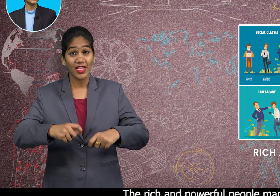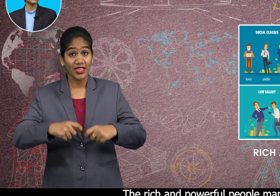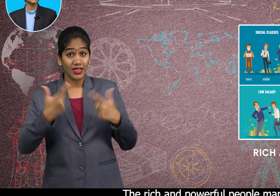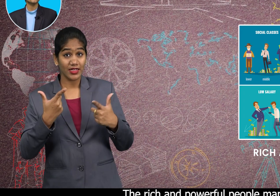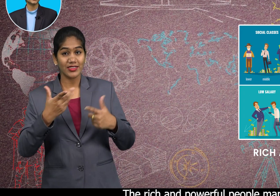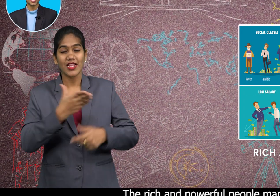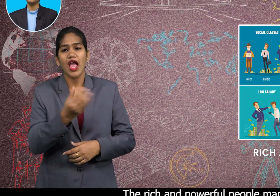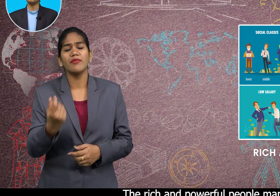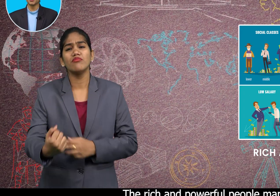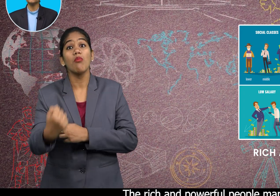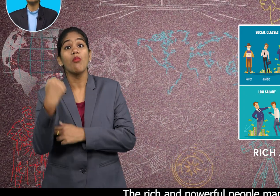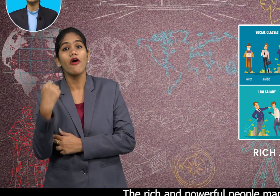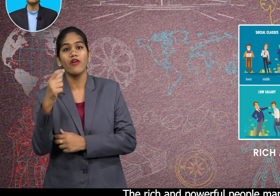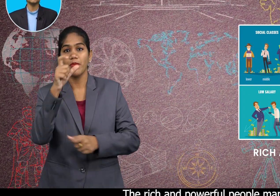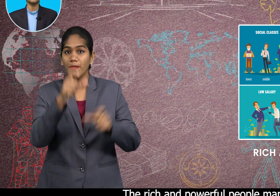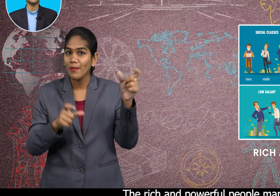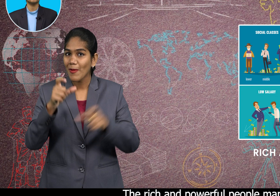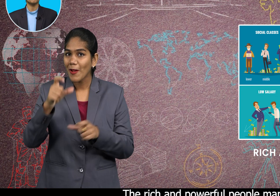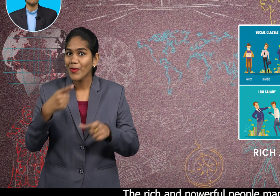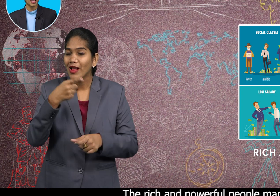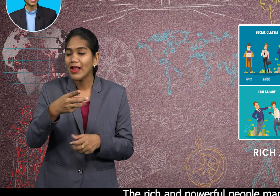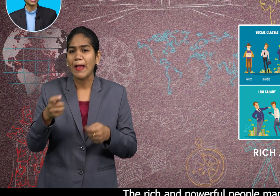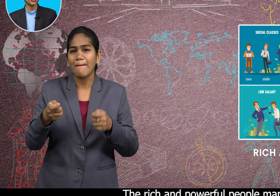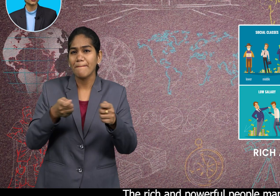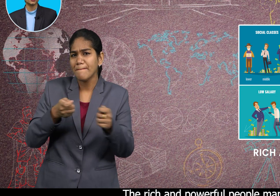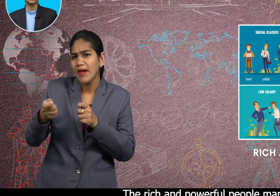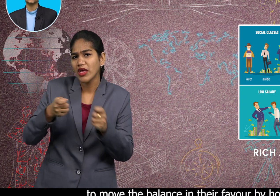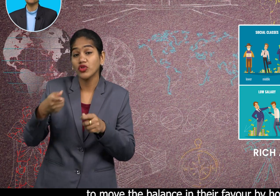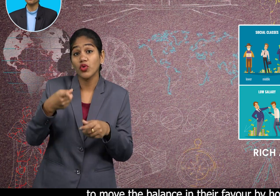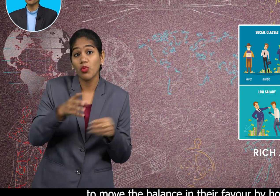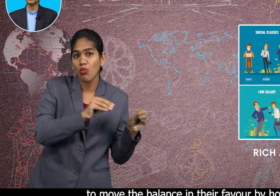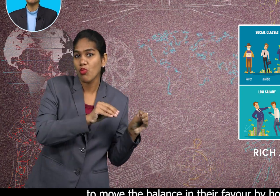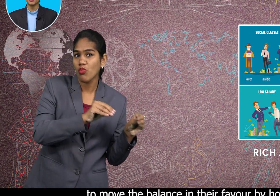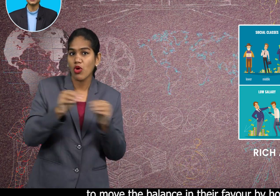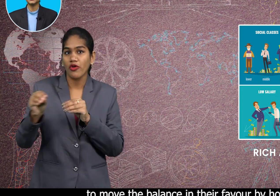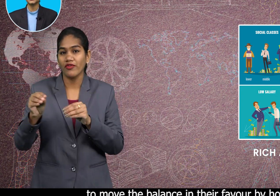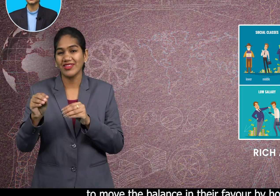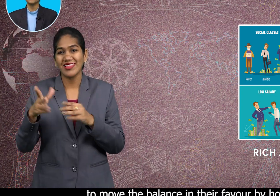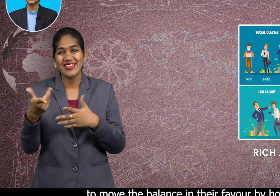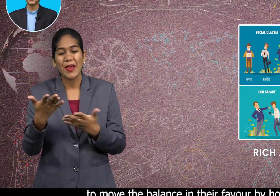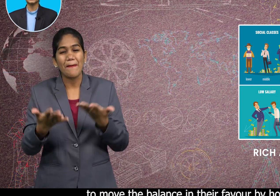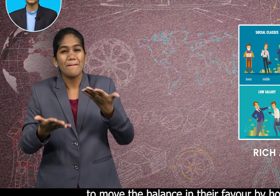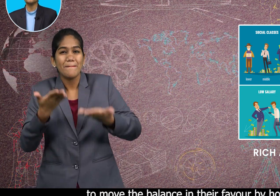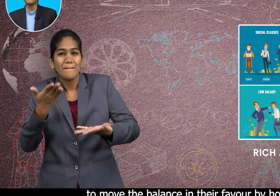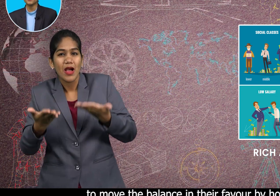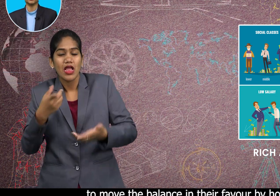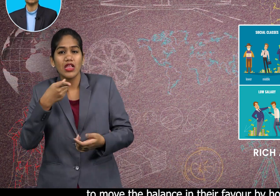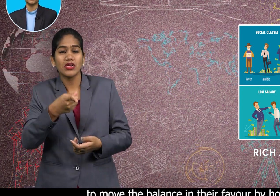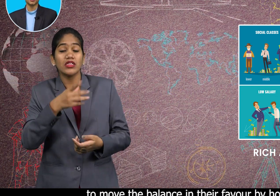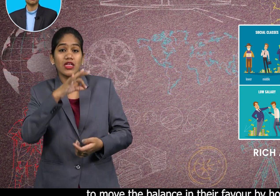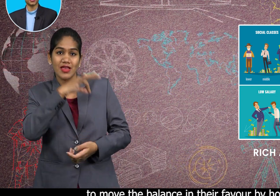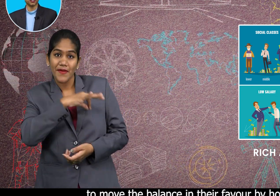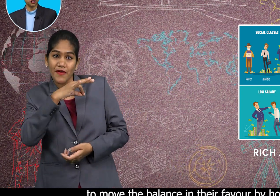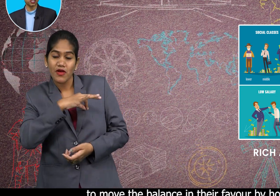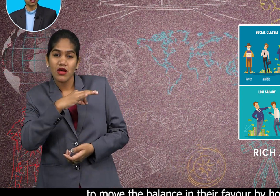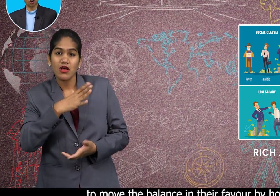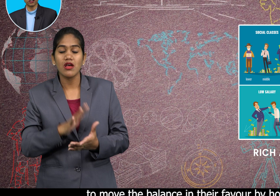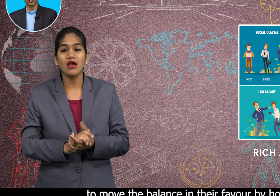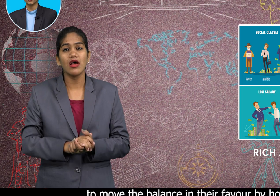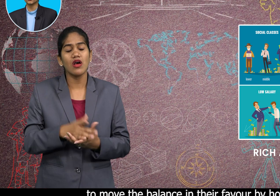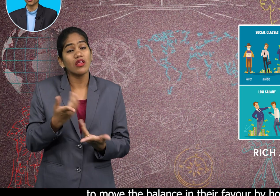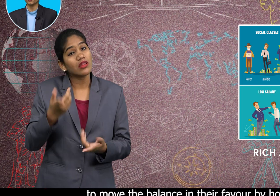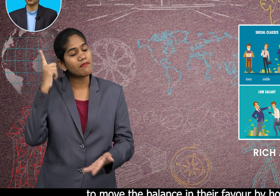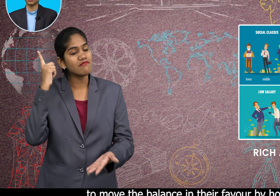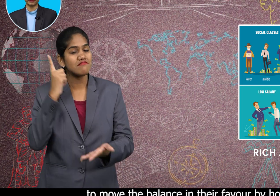The rich and powerful people manage to move the balance in their favor by hook